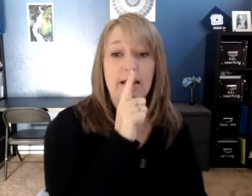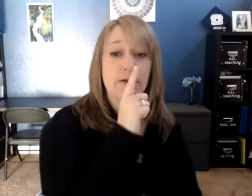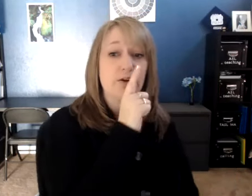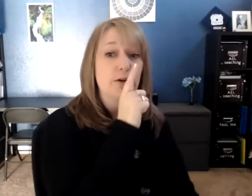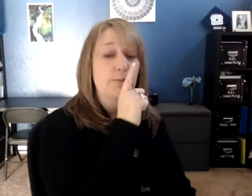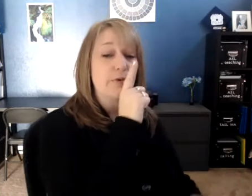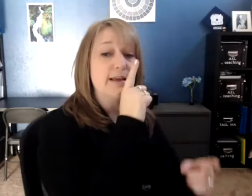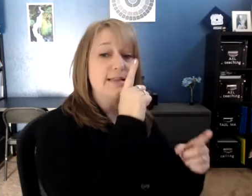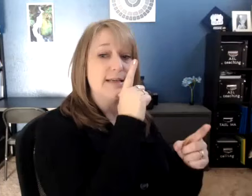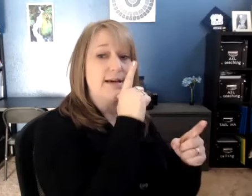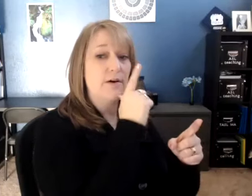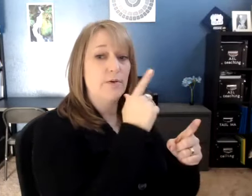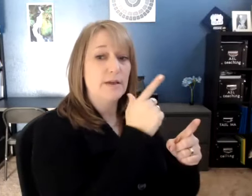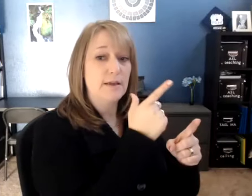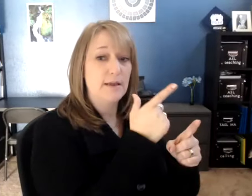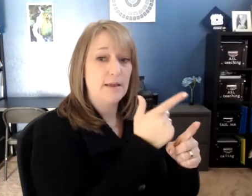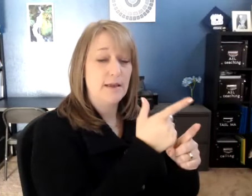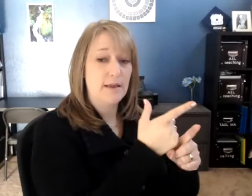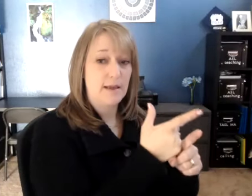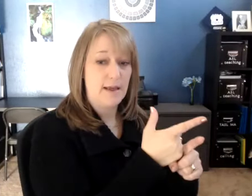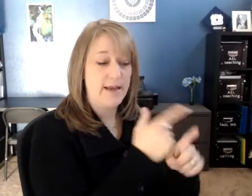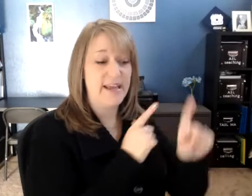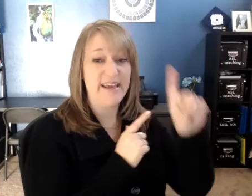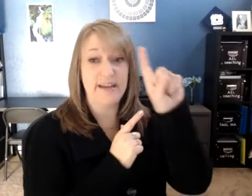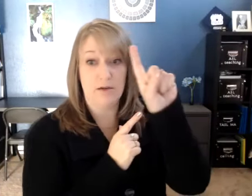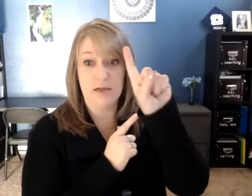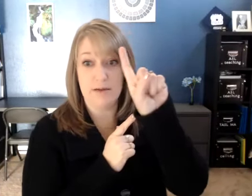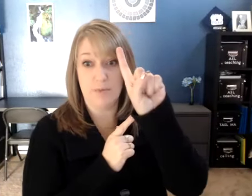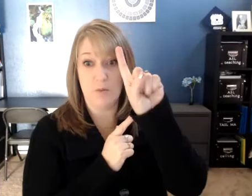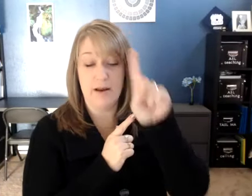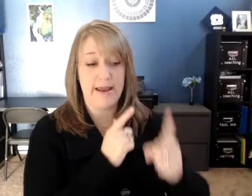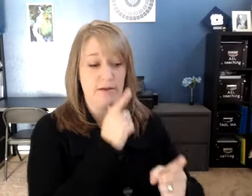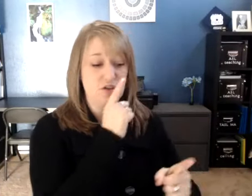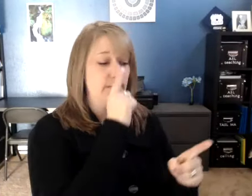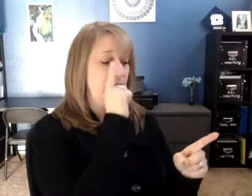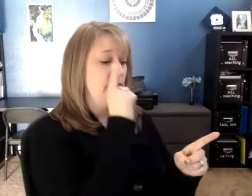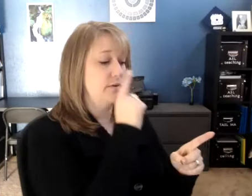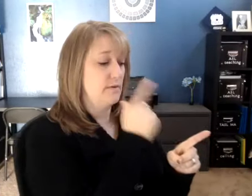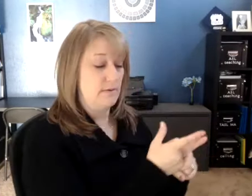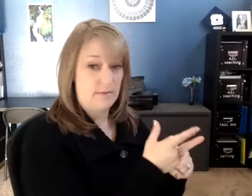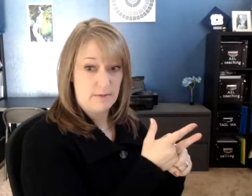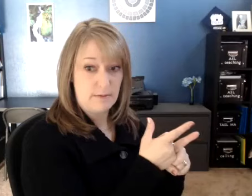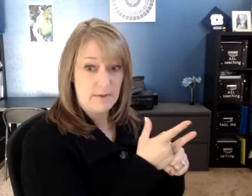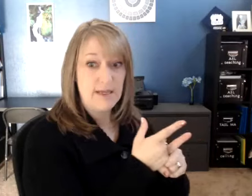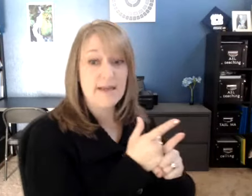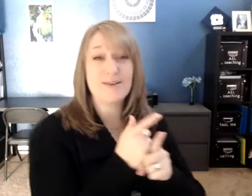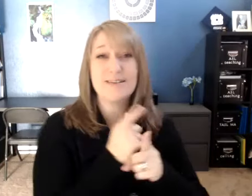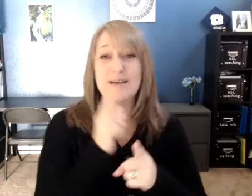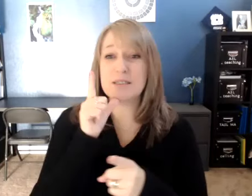And then you're going to bring it down and hit it on a number 1 hand shape. Now,